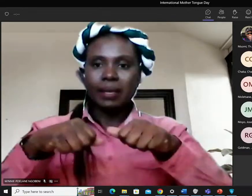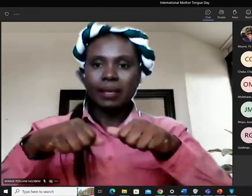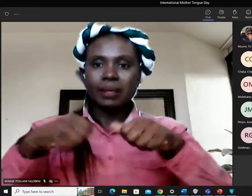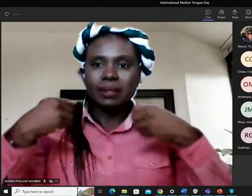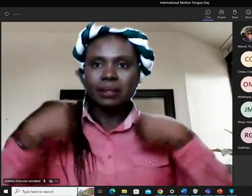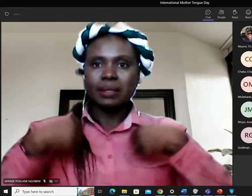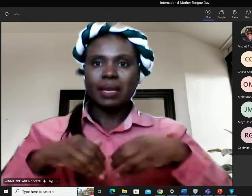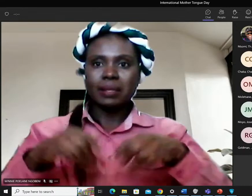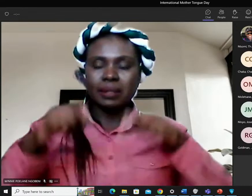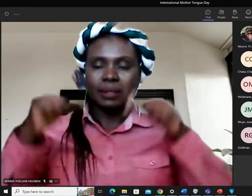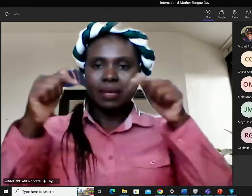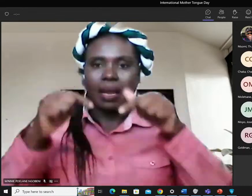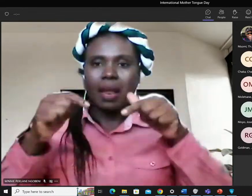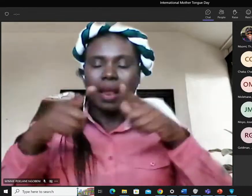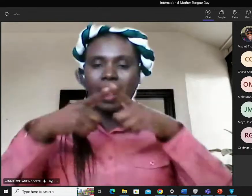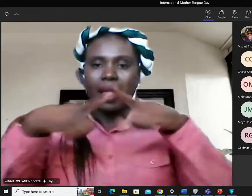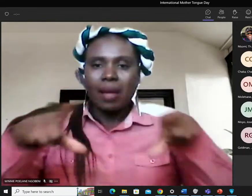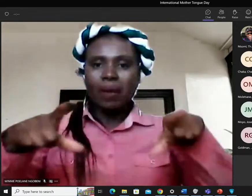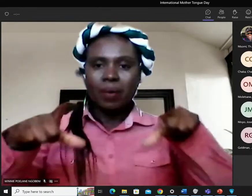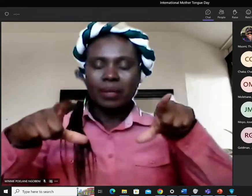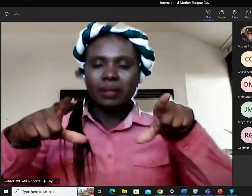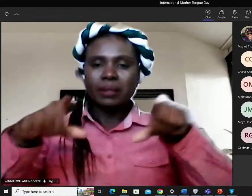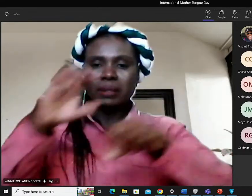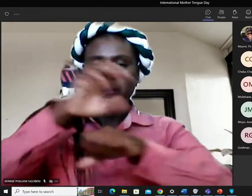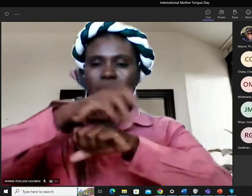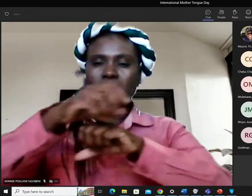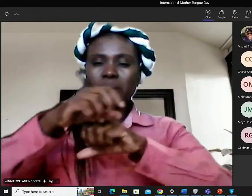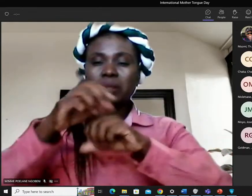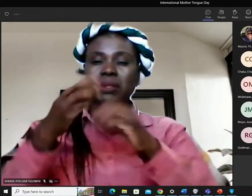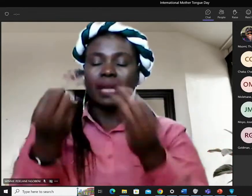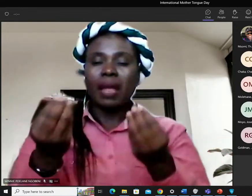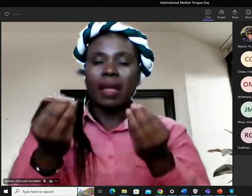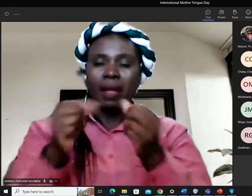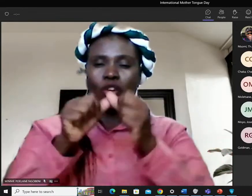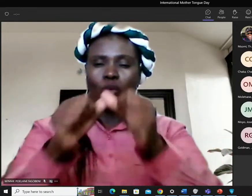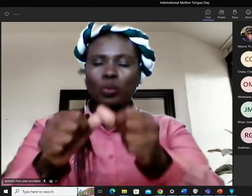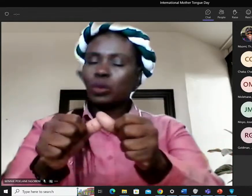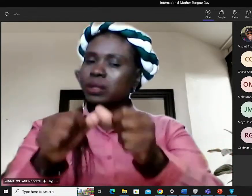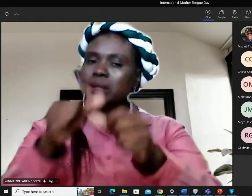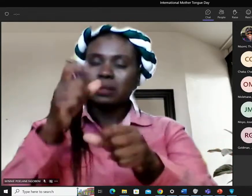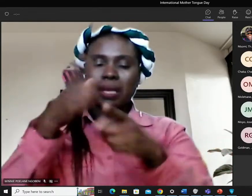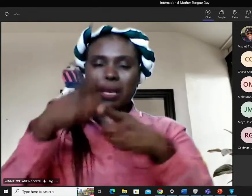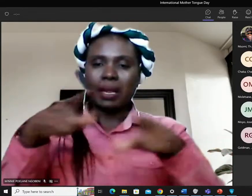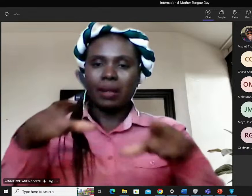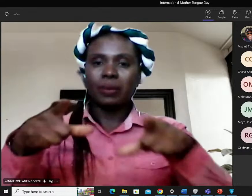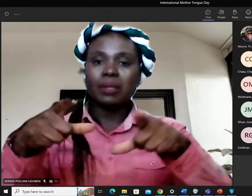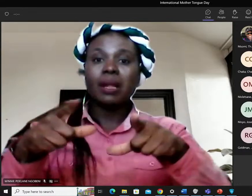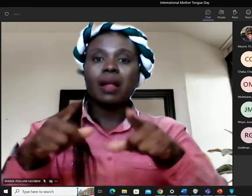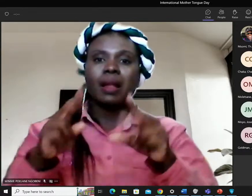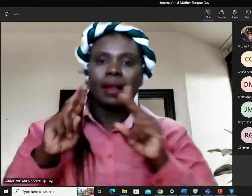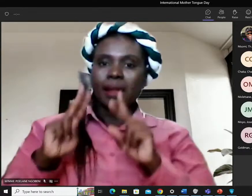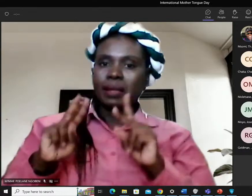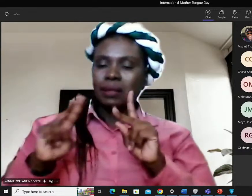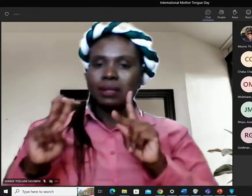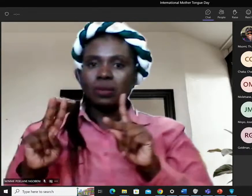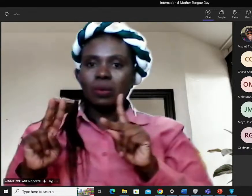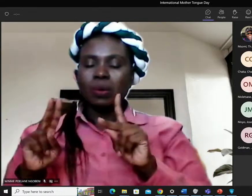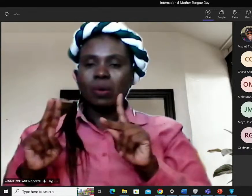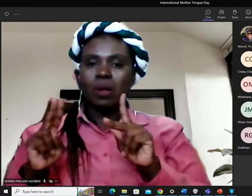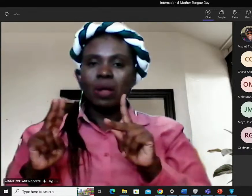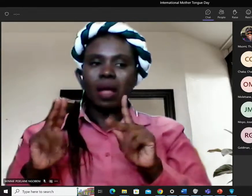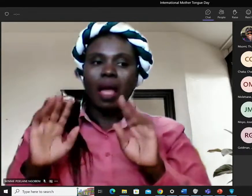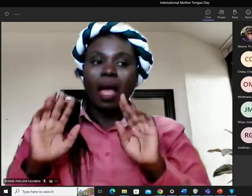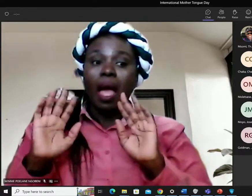is a language you need to actually bring in some of the languages, but we're actually saying that let us look at the curriculum. How is